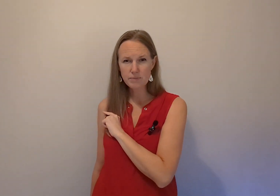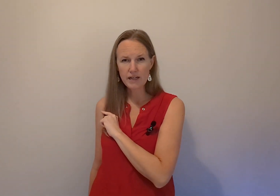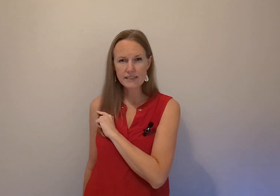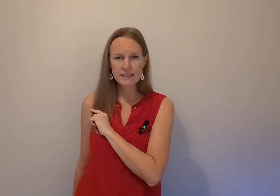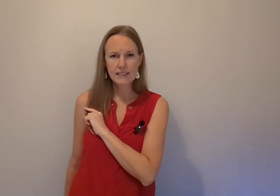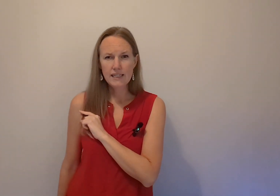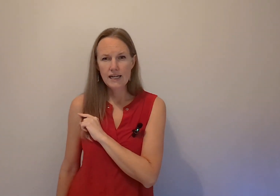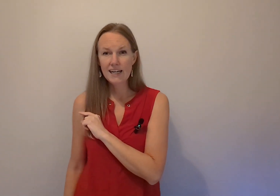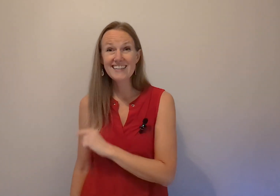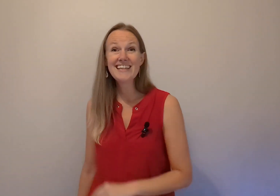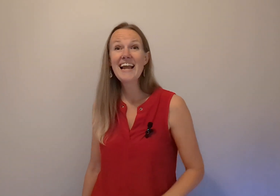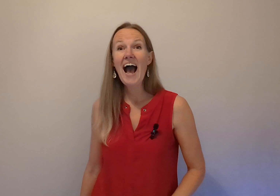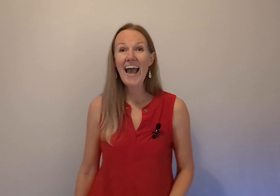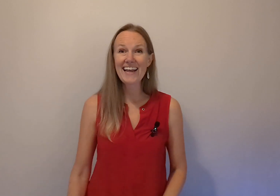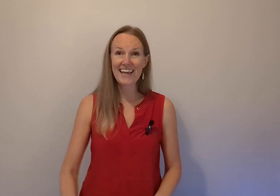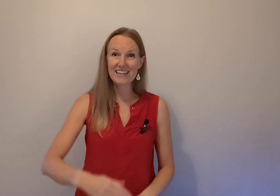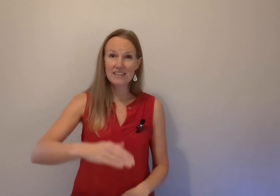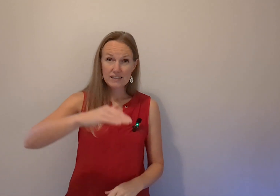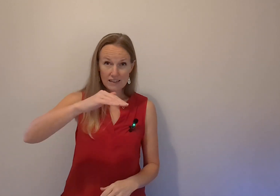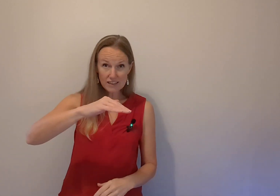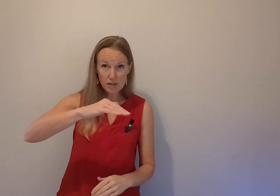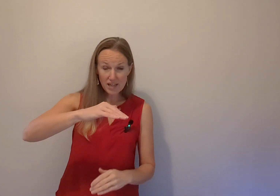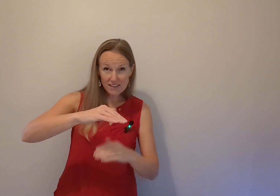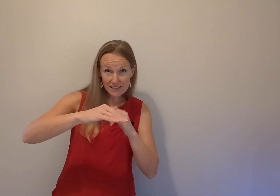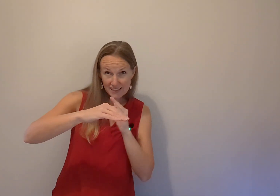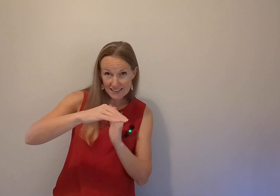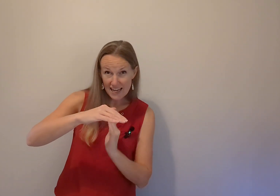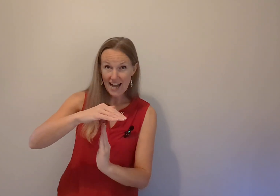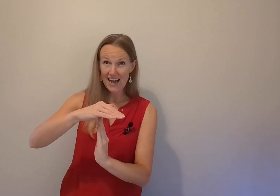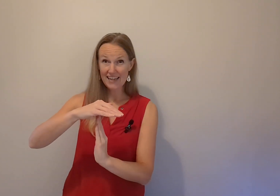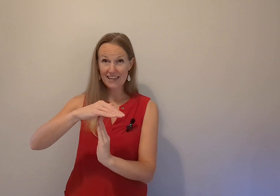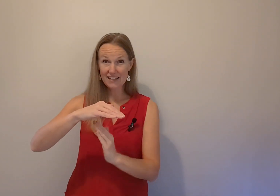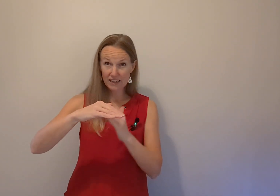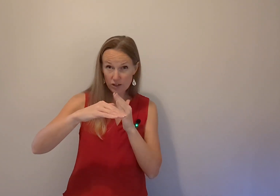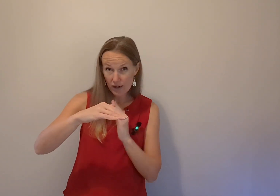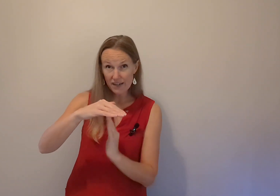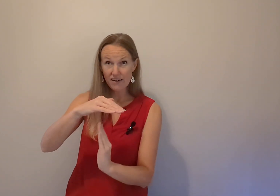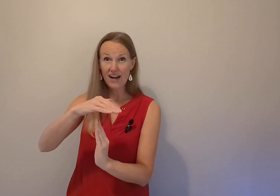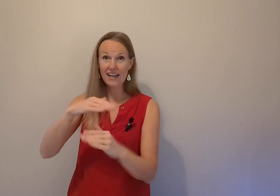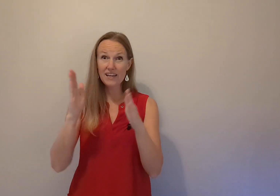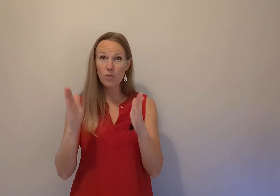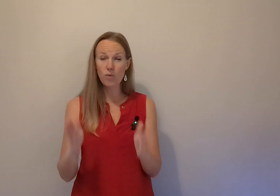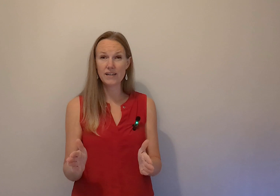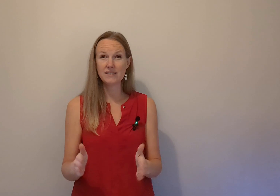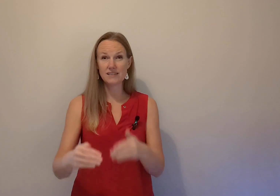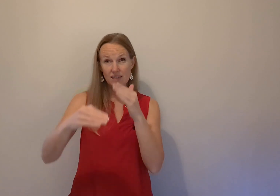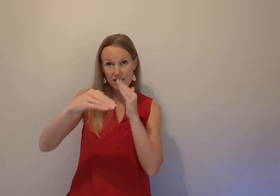spot. Guilty and hiding. Non-dominant hand like this, hiding. Okay, you go under, hiding ones.